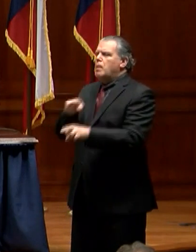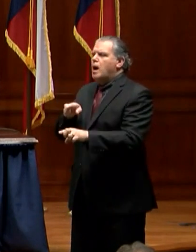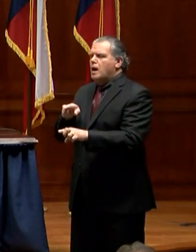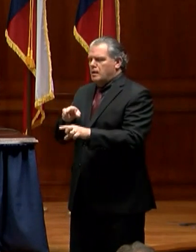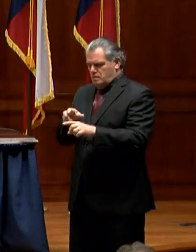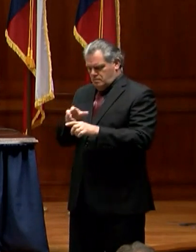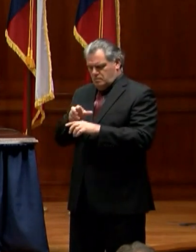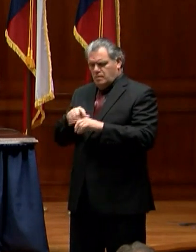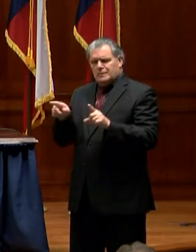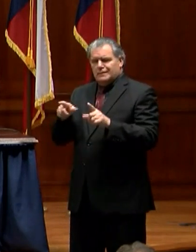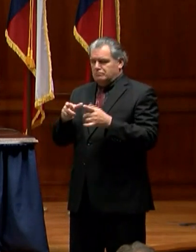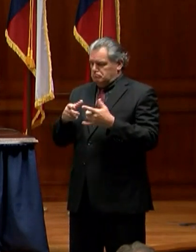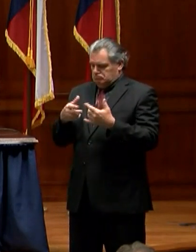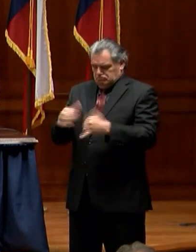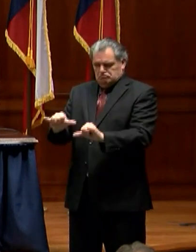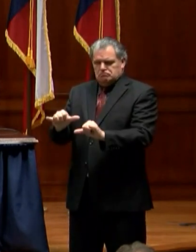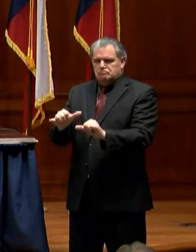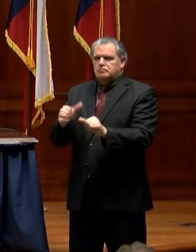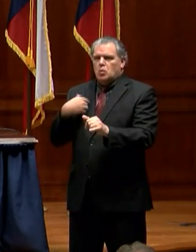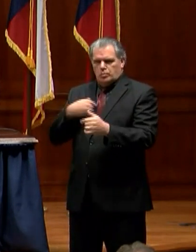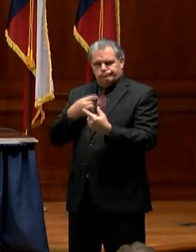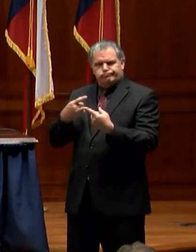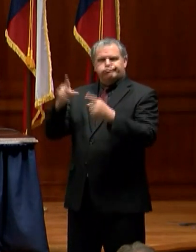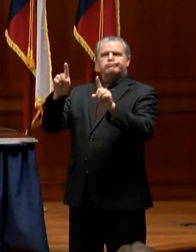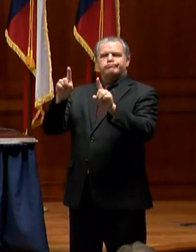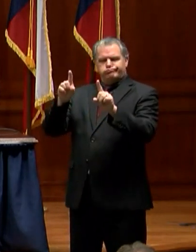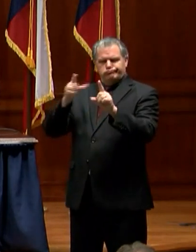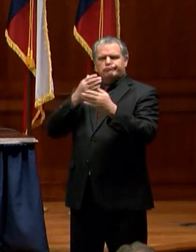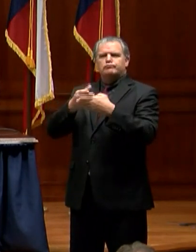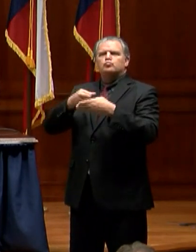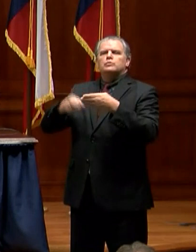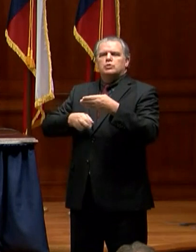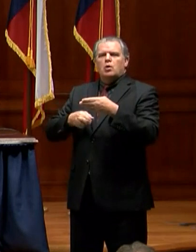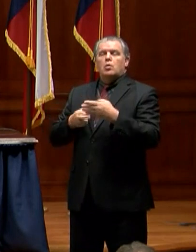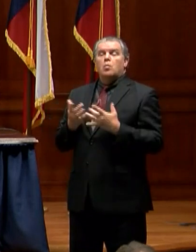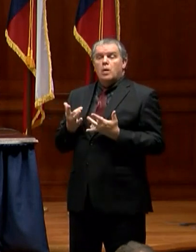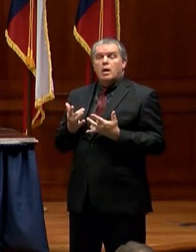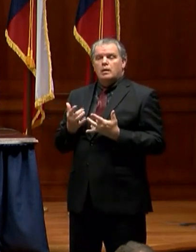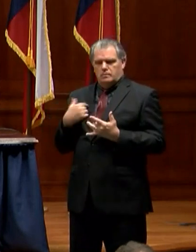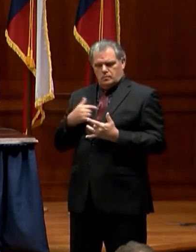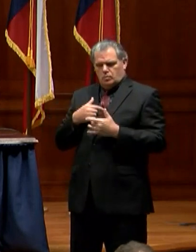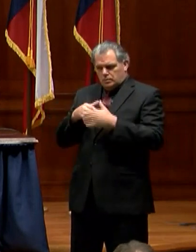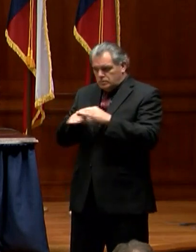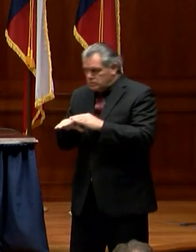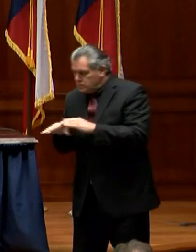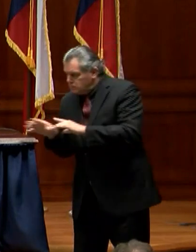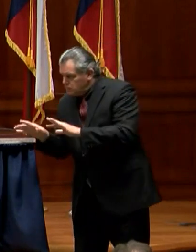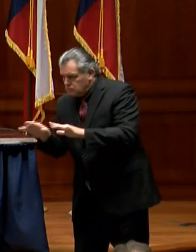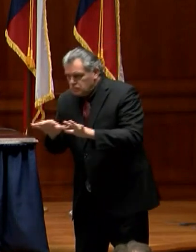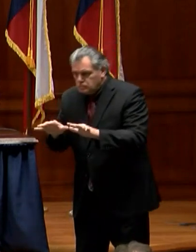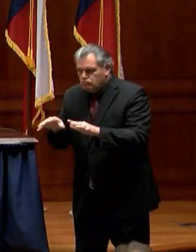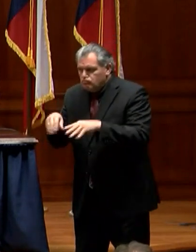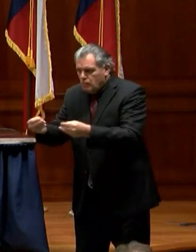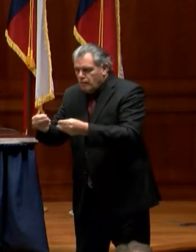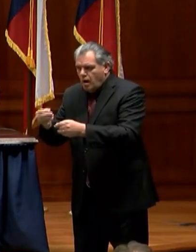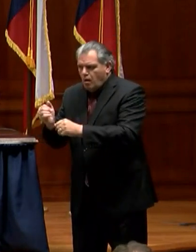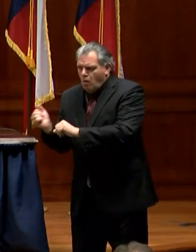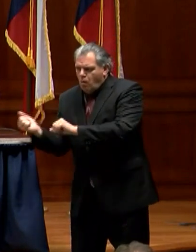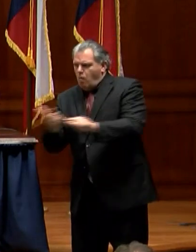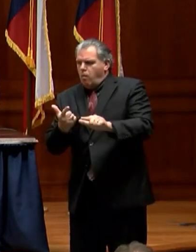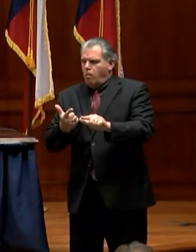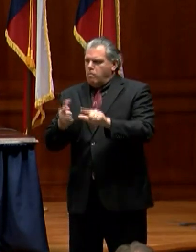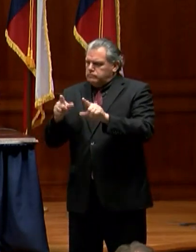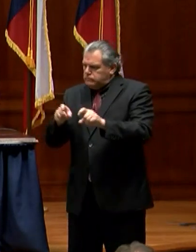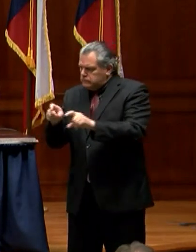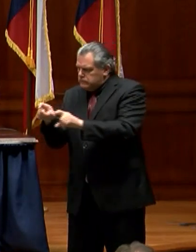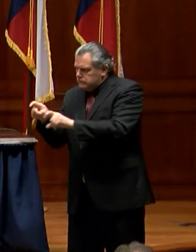same result has been achieved, and that is we were able to go in and make sure we provided all the needed testing, contain